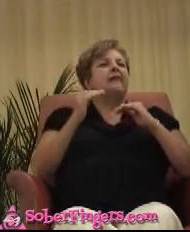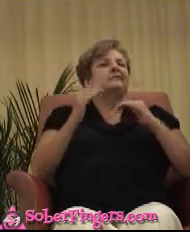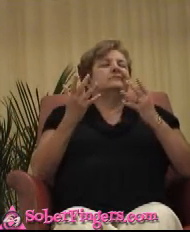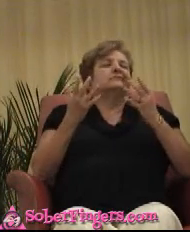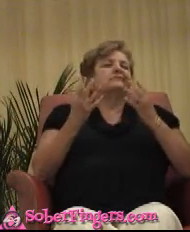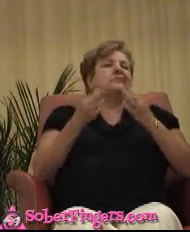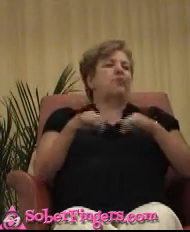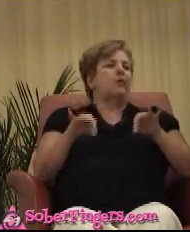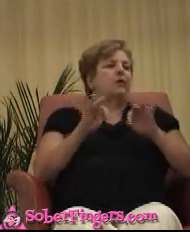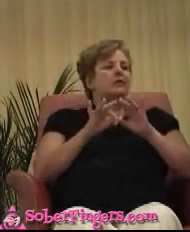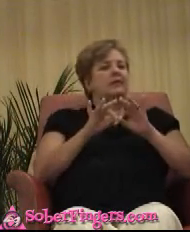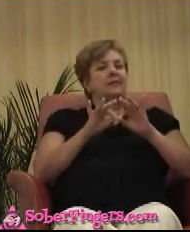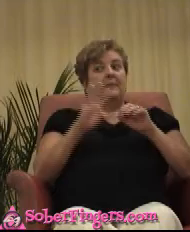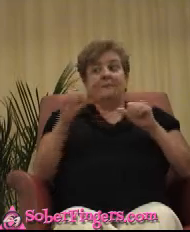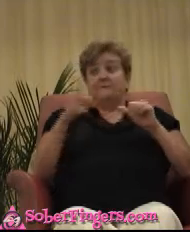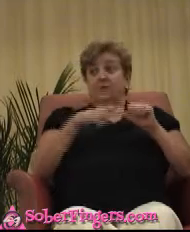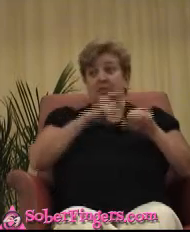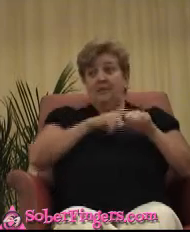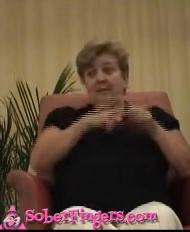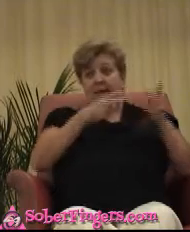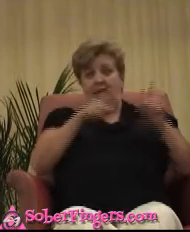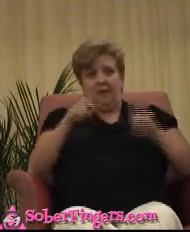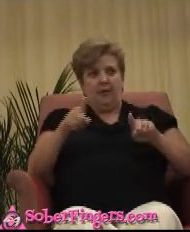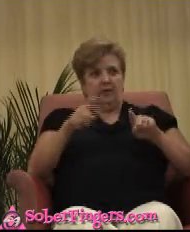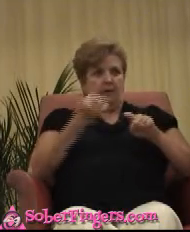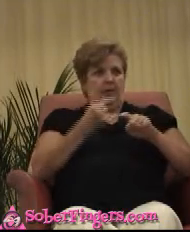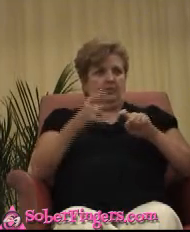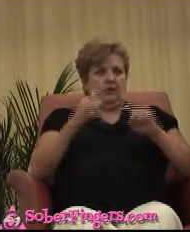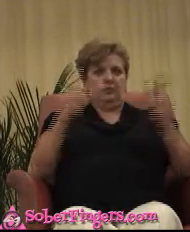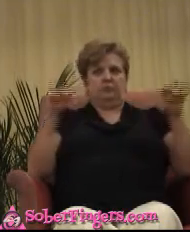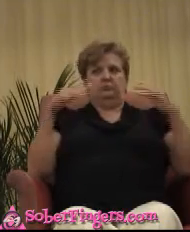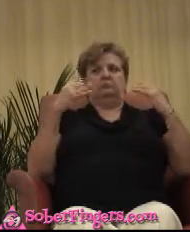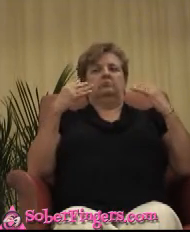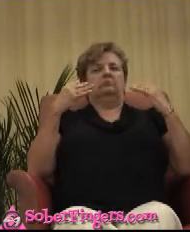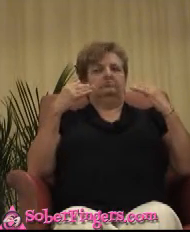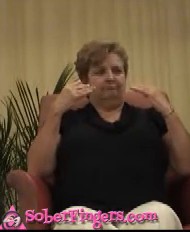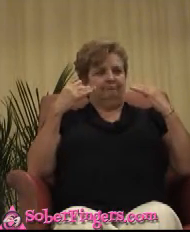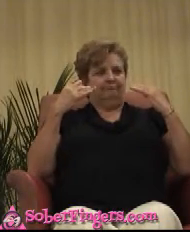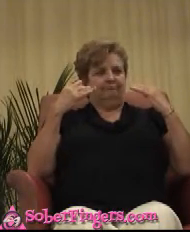and boy, I mean, there was a media blitzkrieg on this thing. And